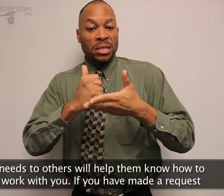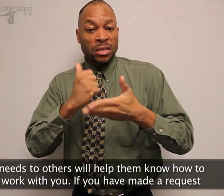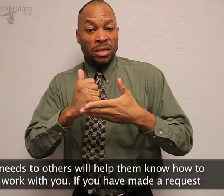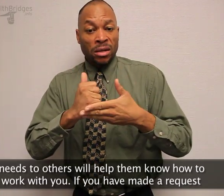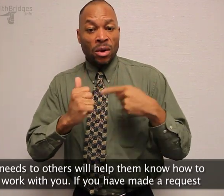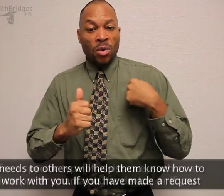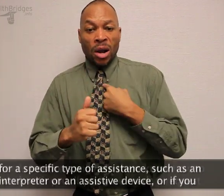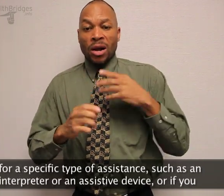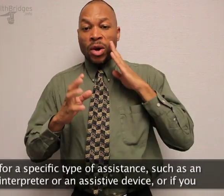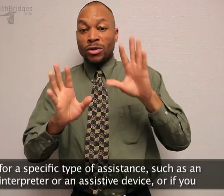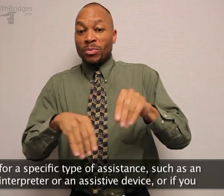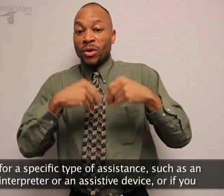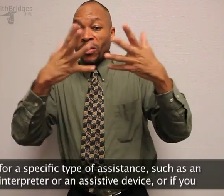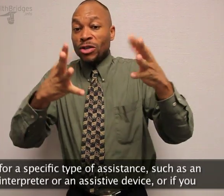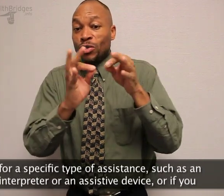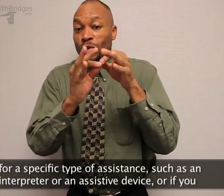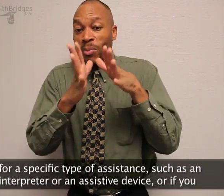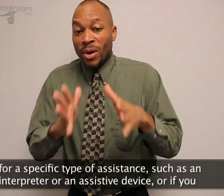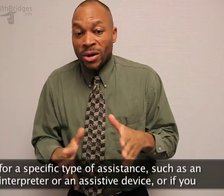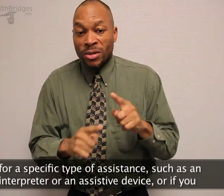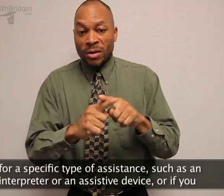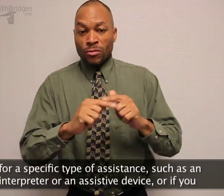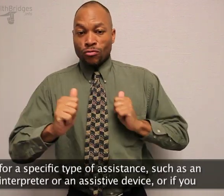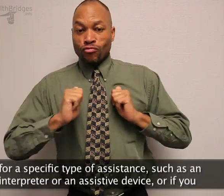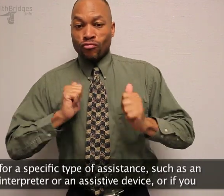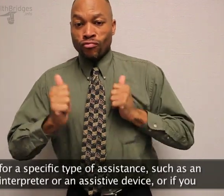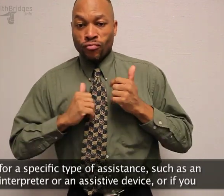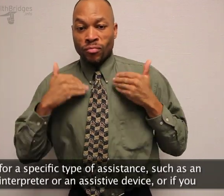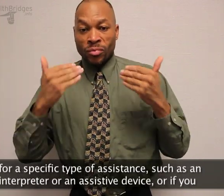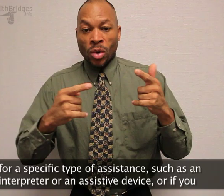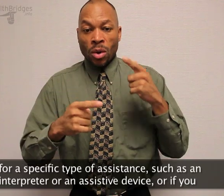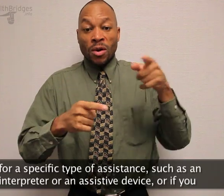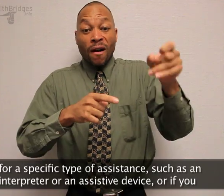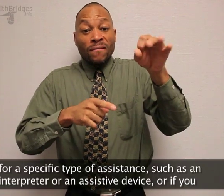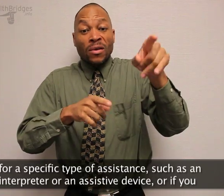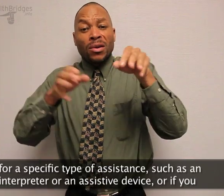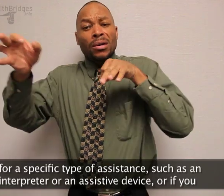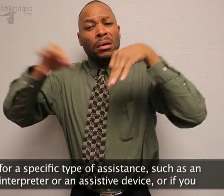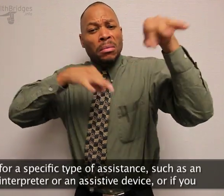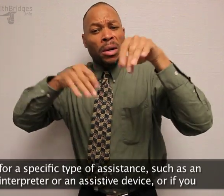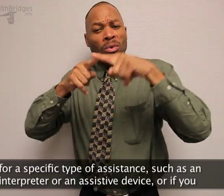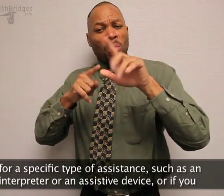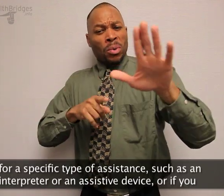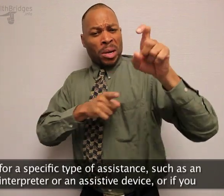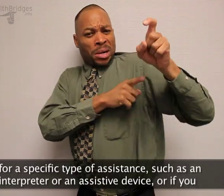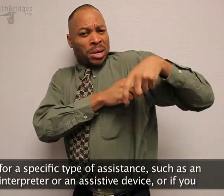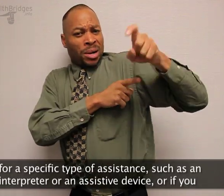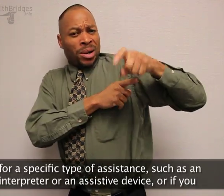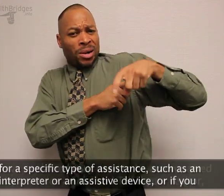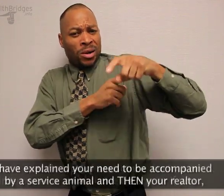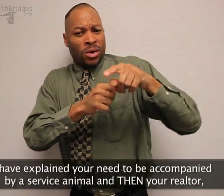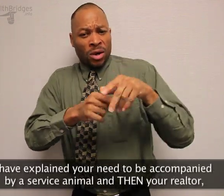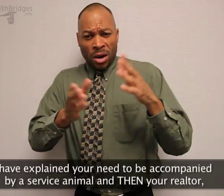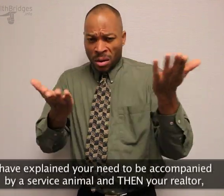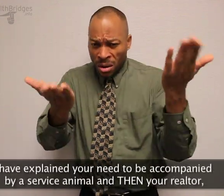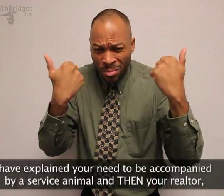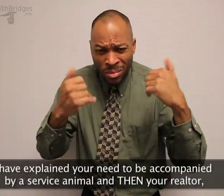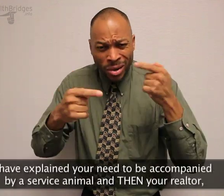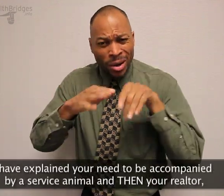made a request for a specific type of assistance, such as an interpreter or an assistive device, or if you have explained your need to